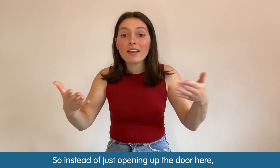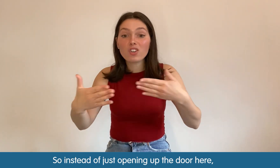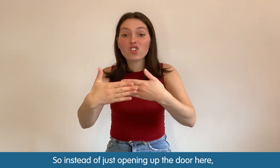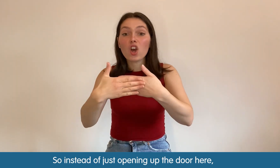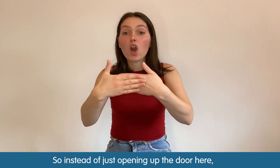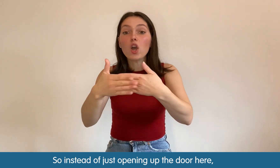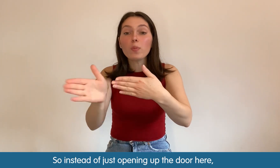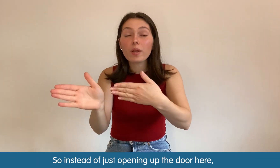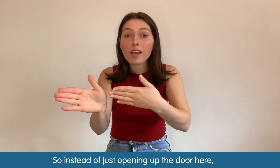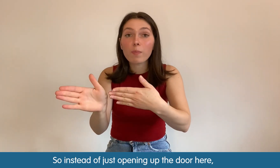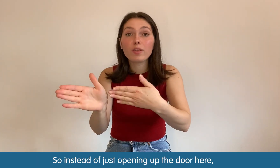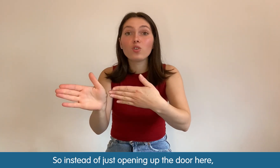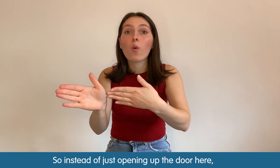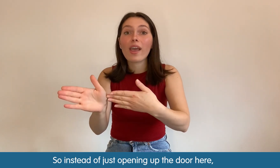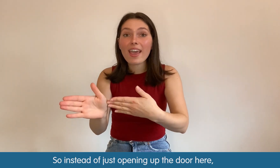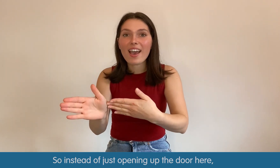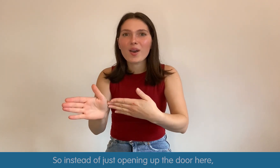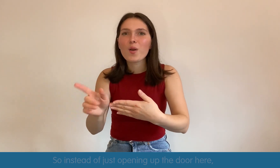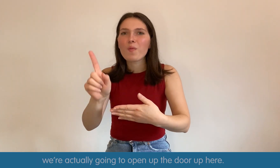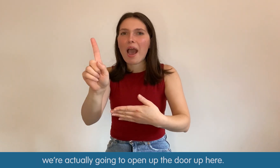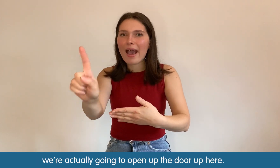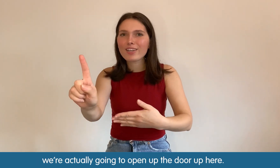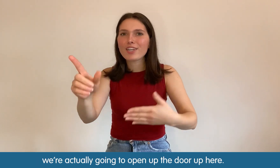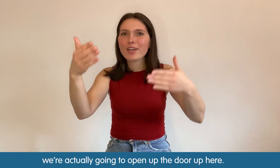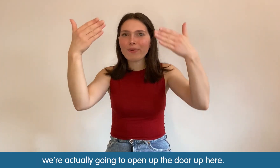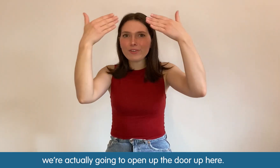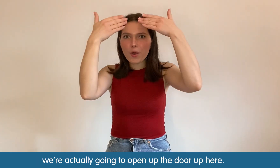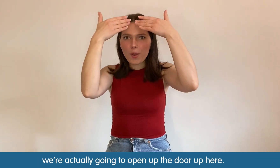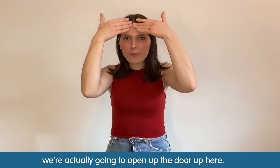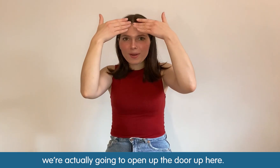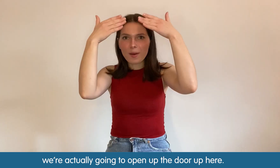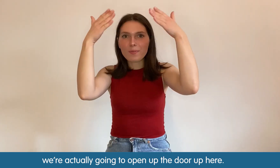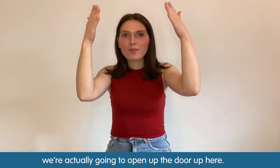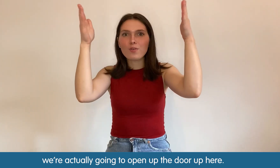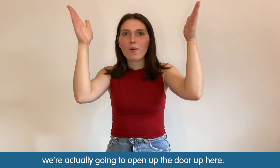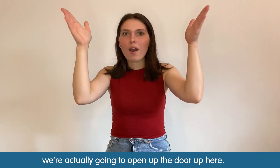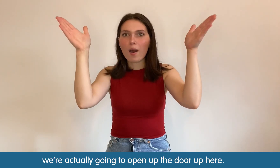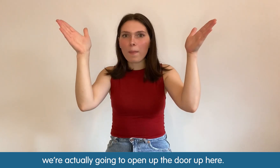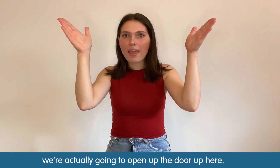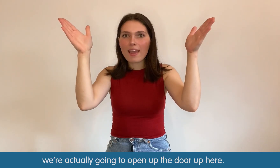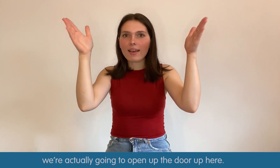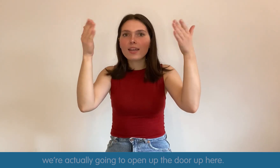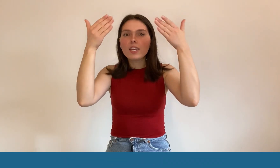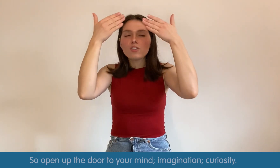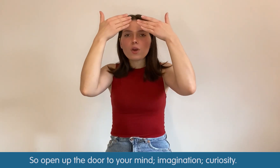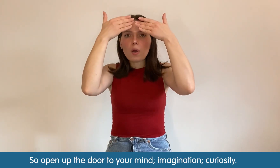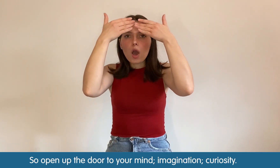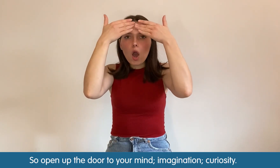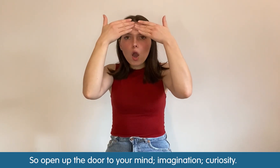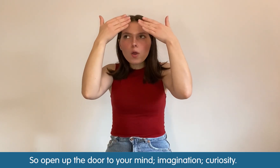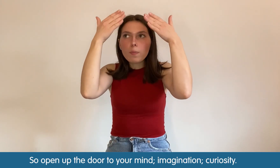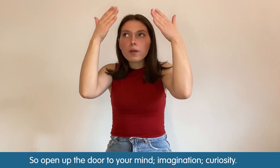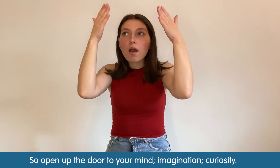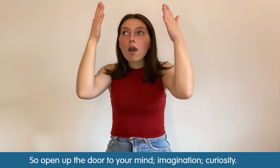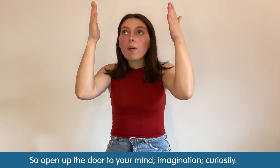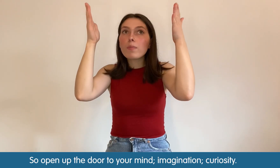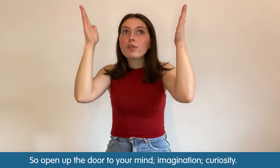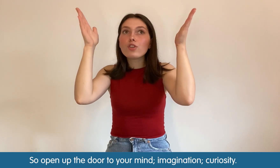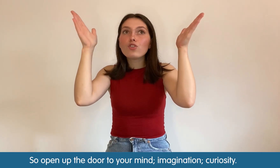just opening up the door here, we're actually going to open up the door up here. So open up the